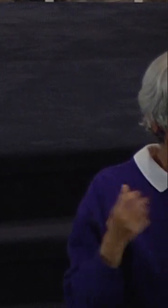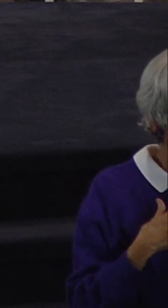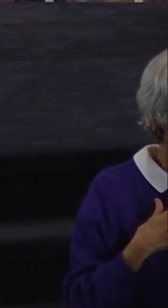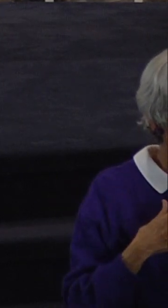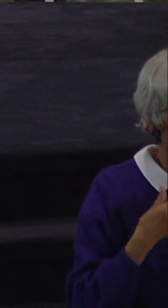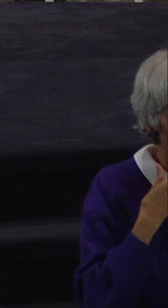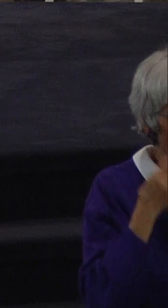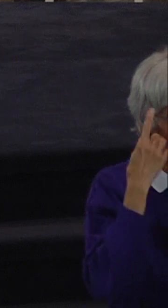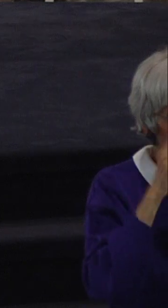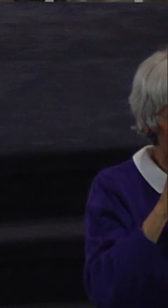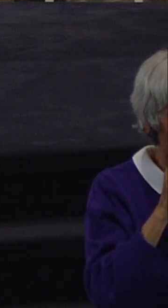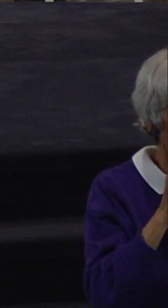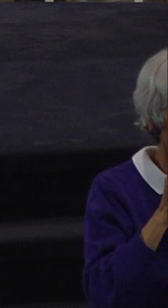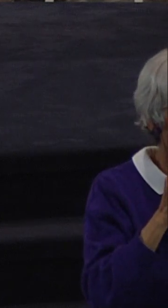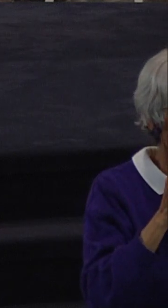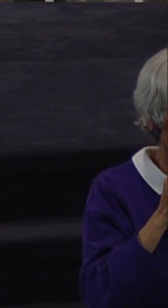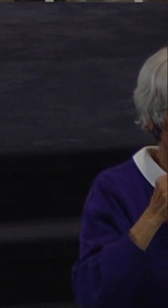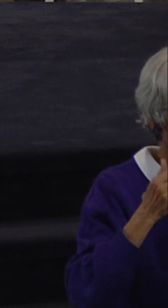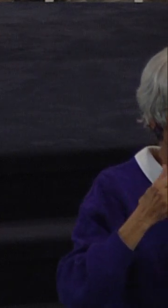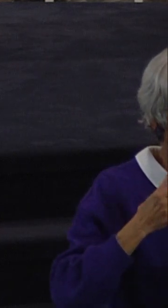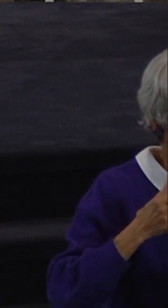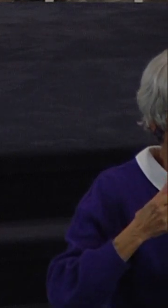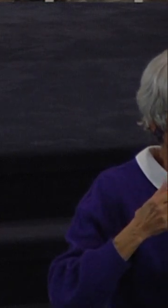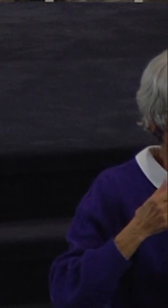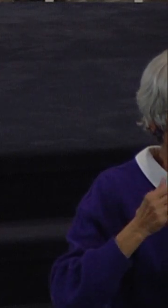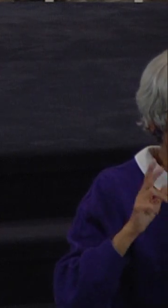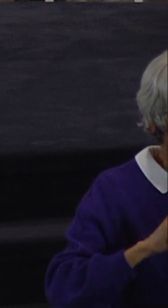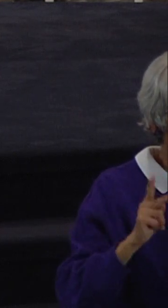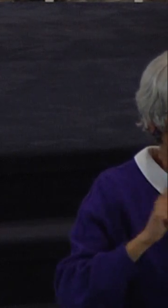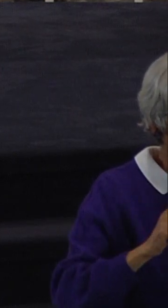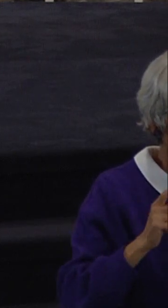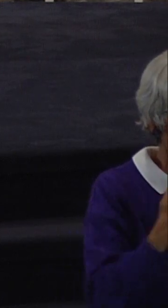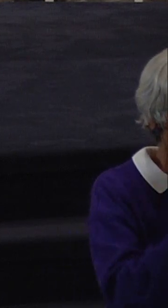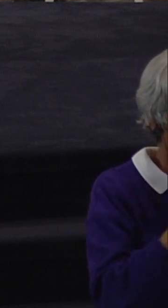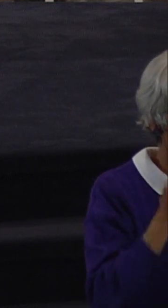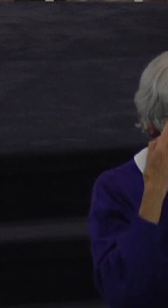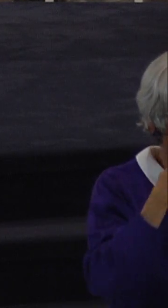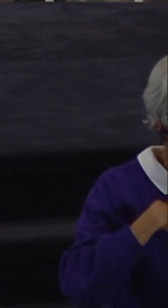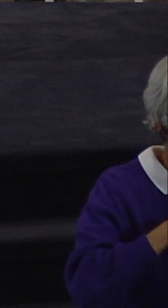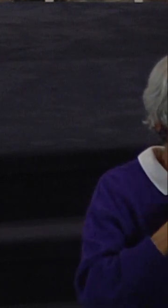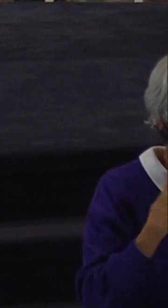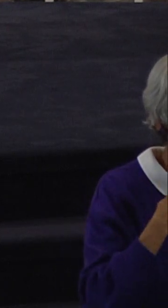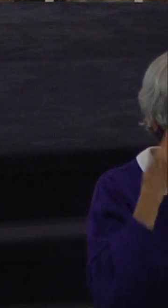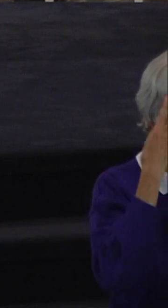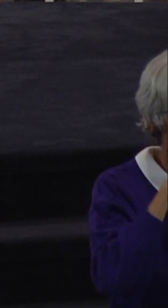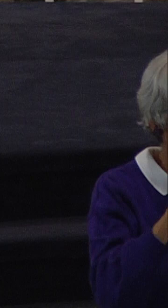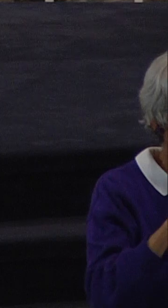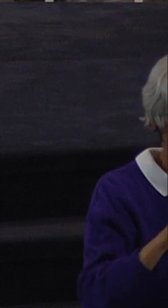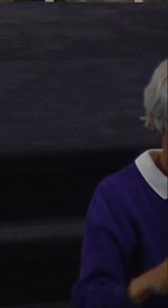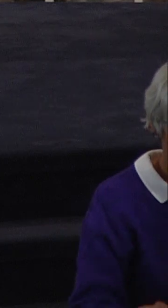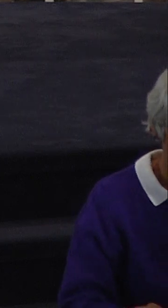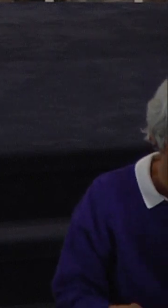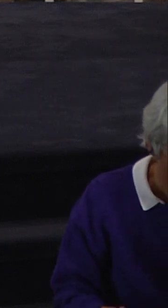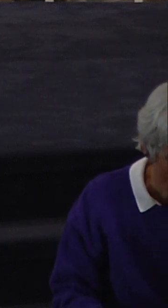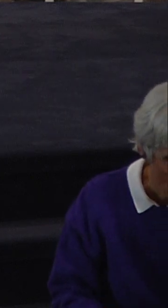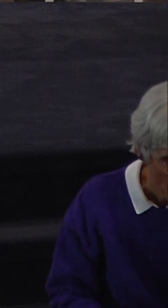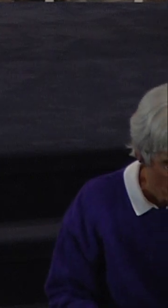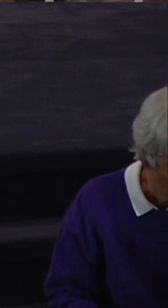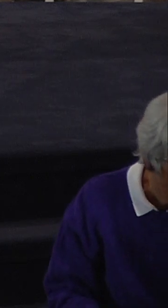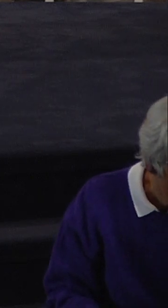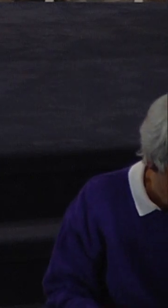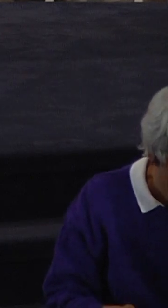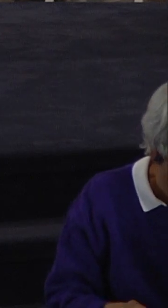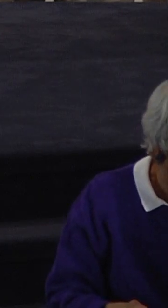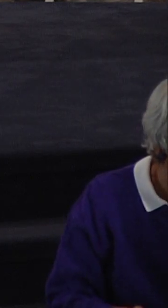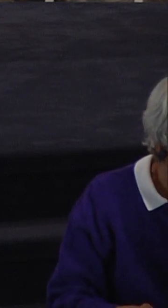service of those who continue to provide this safety for us. We thank you for the service of Tucker, Jaden,